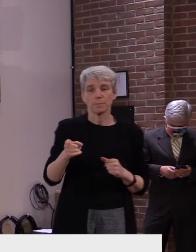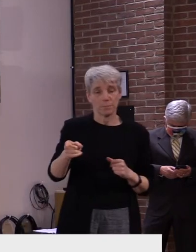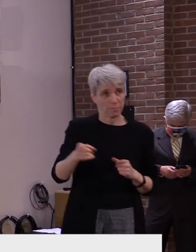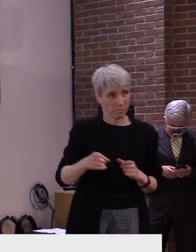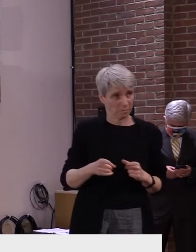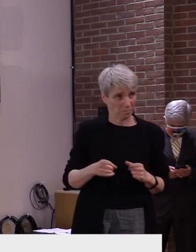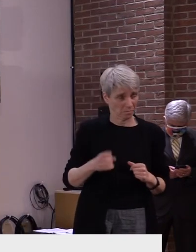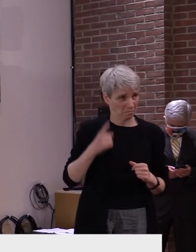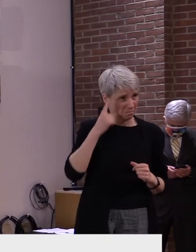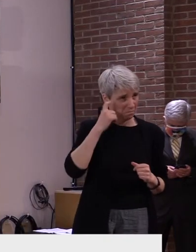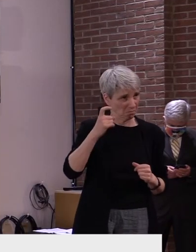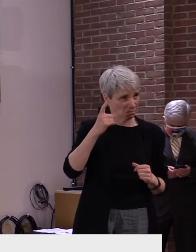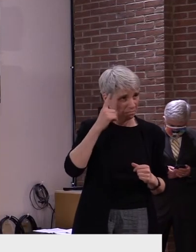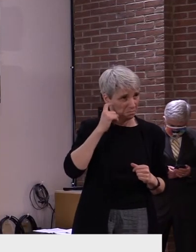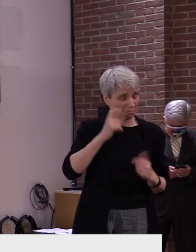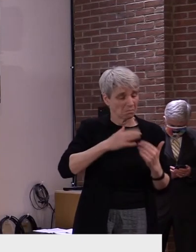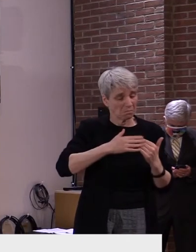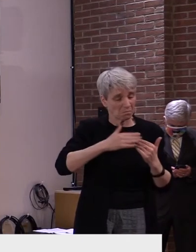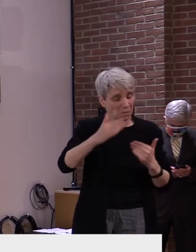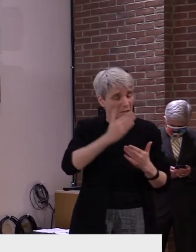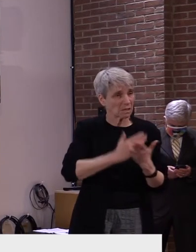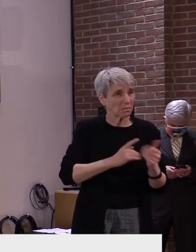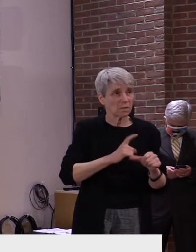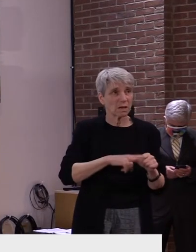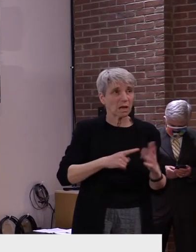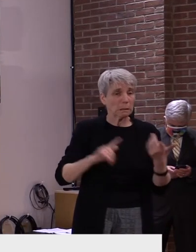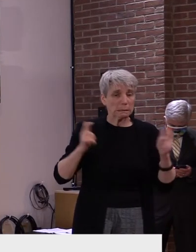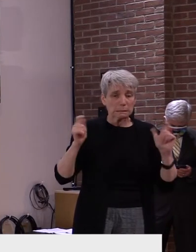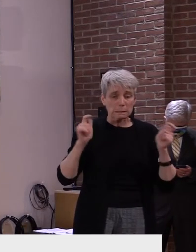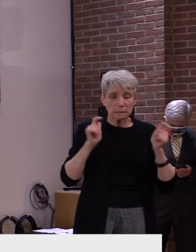staff to take care of our students?